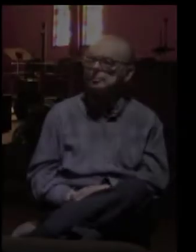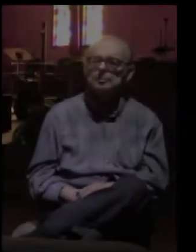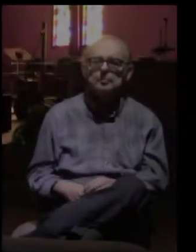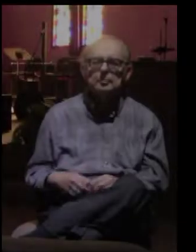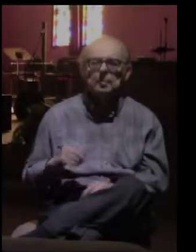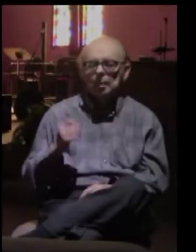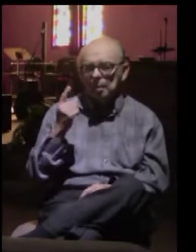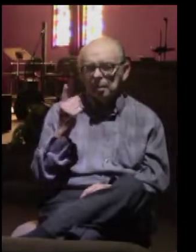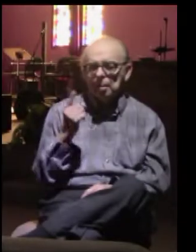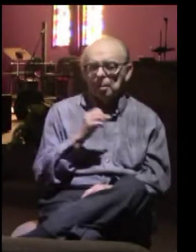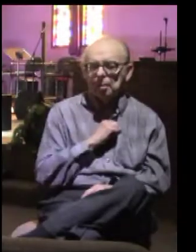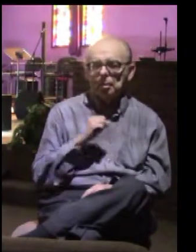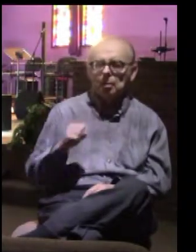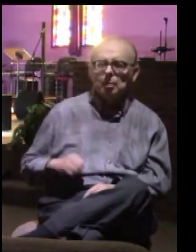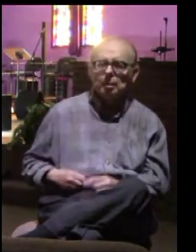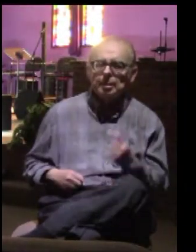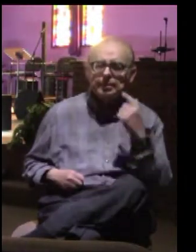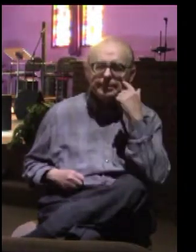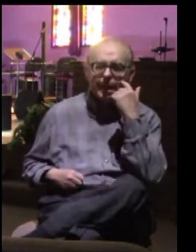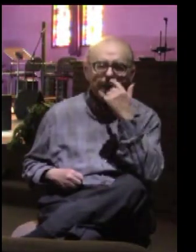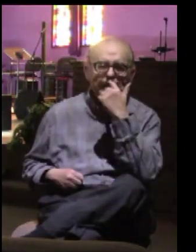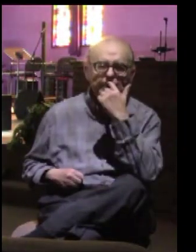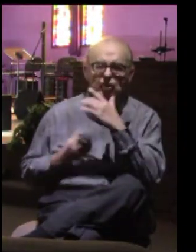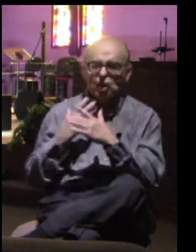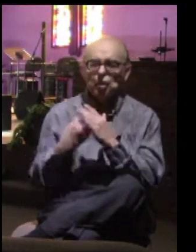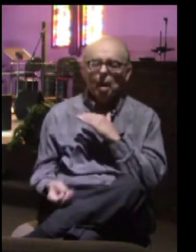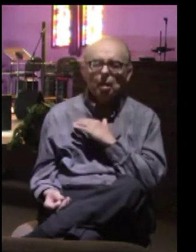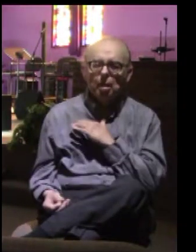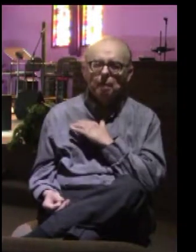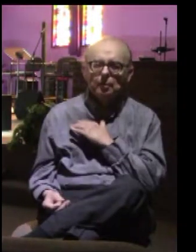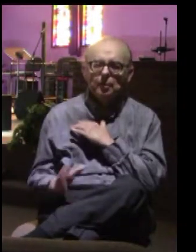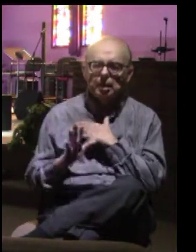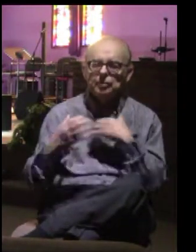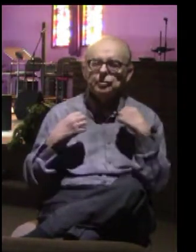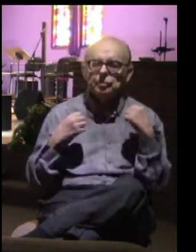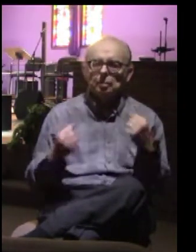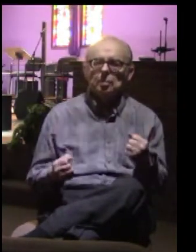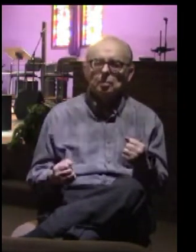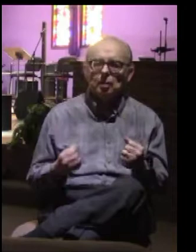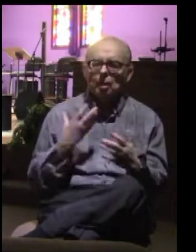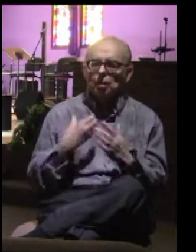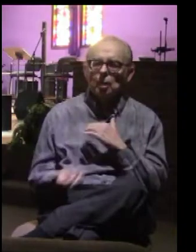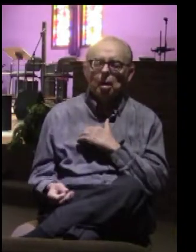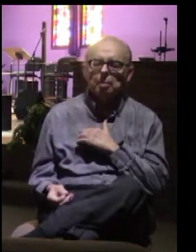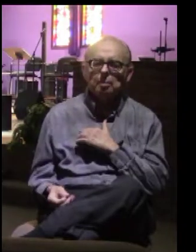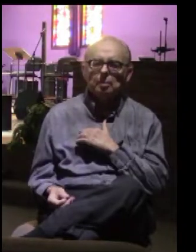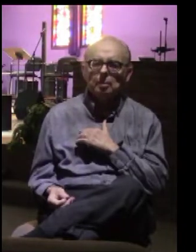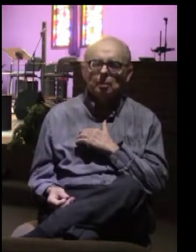So you realize Samson's eyes are gone. His strength is gone.